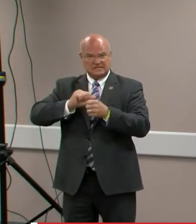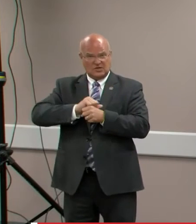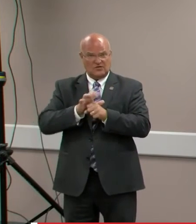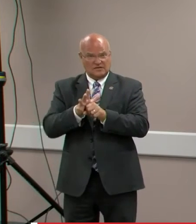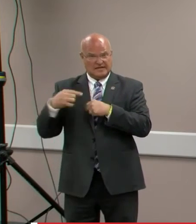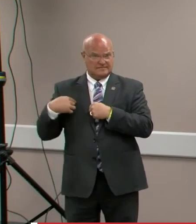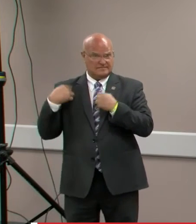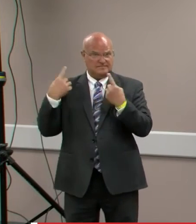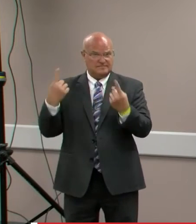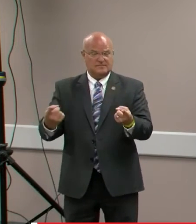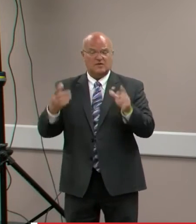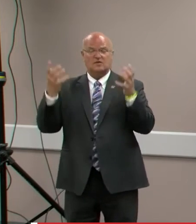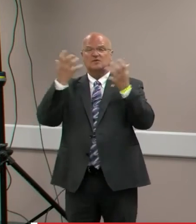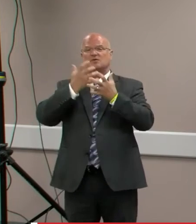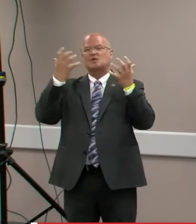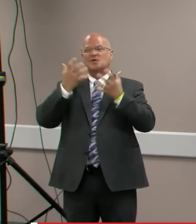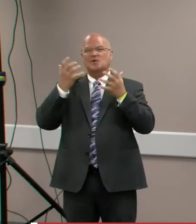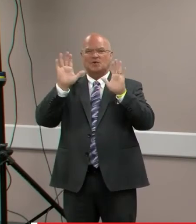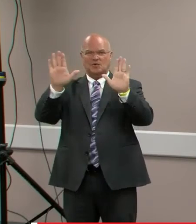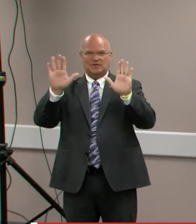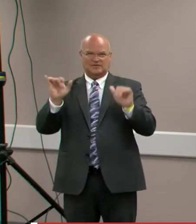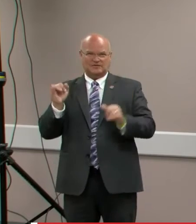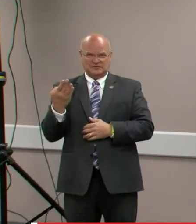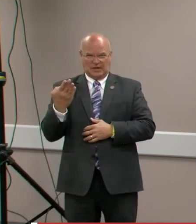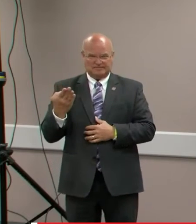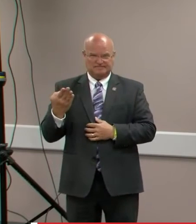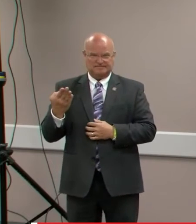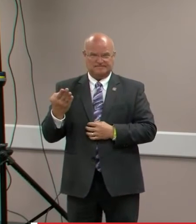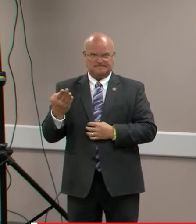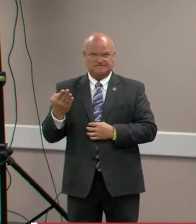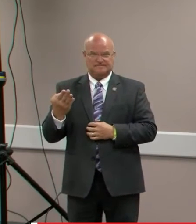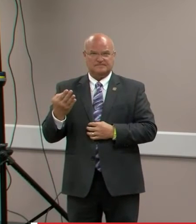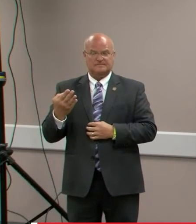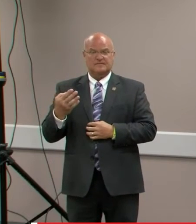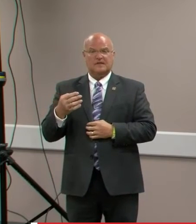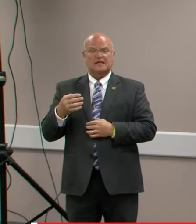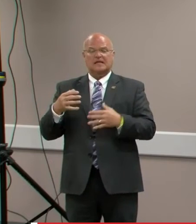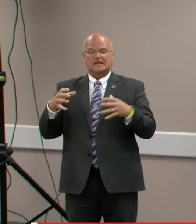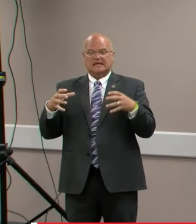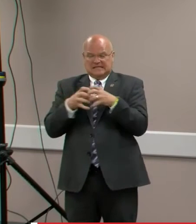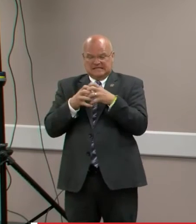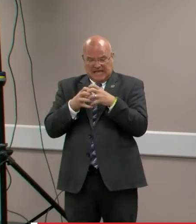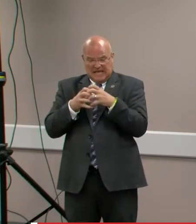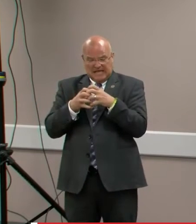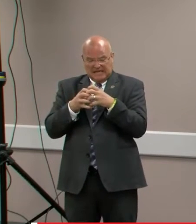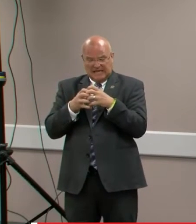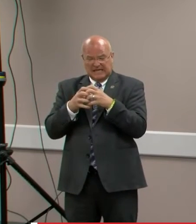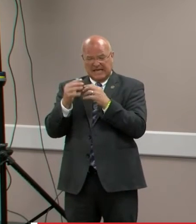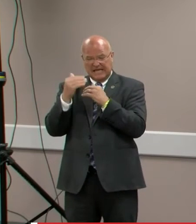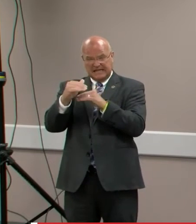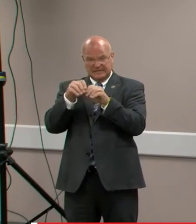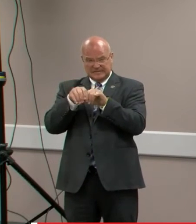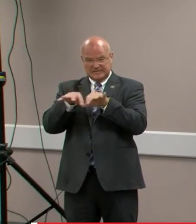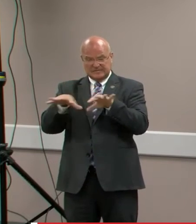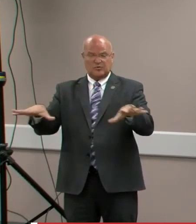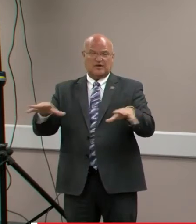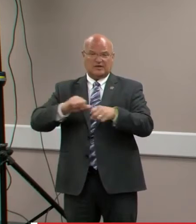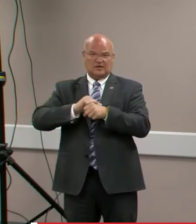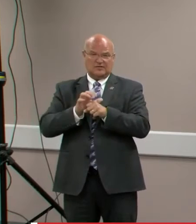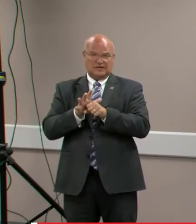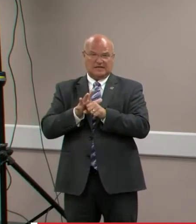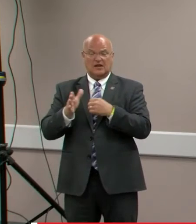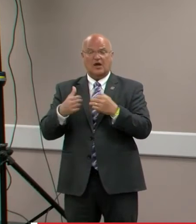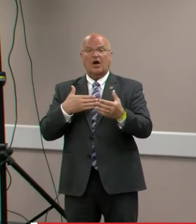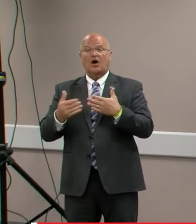COVID-19 and have done a remarkable job in containing and limiting the spread of